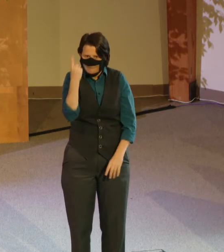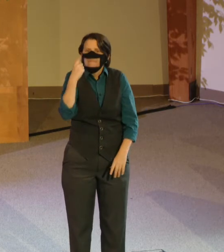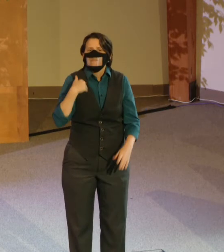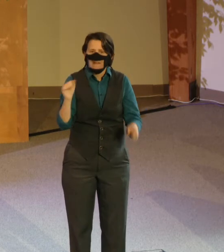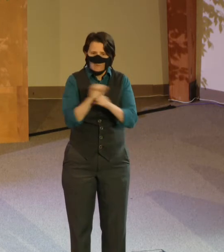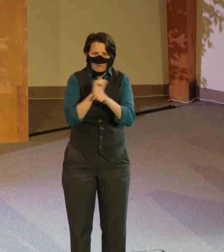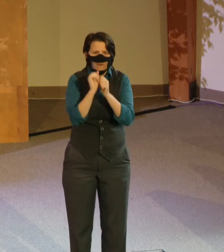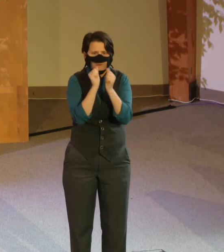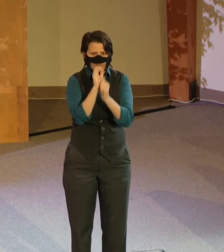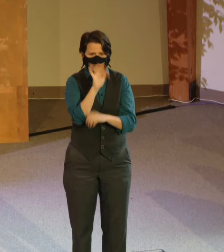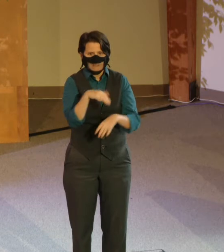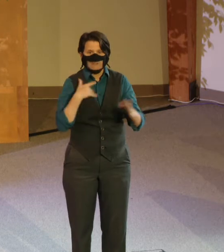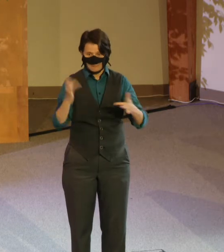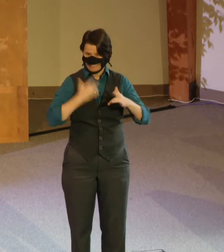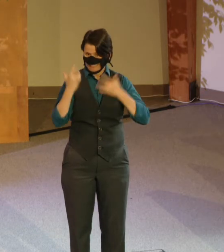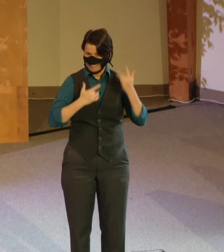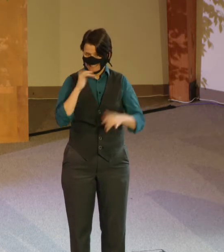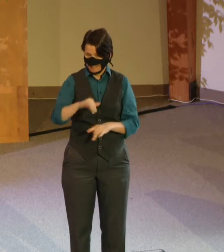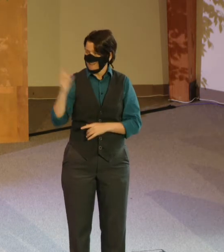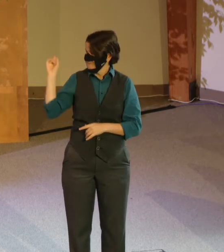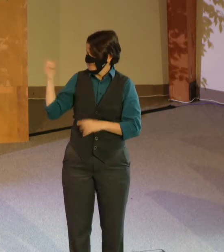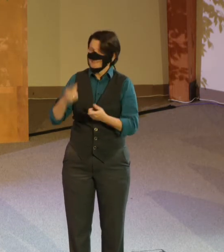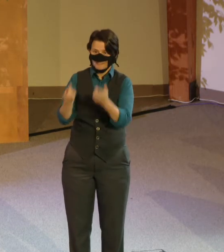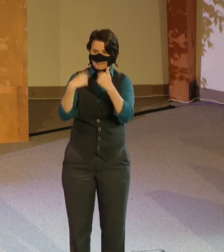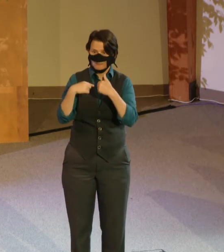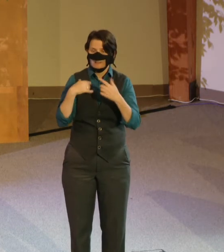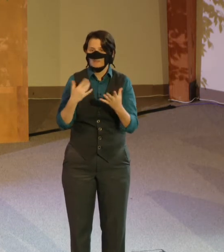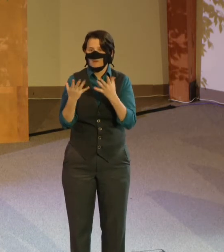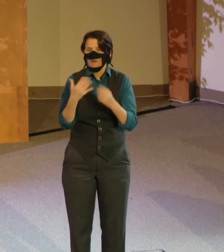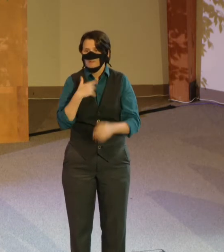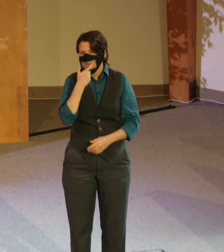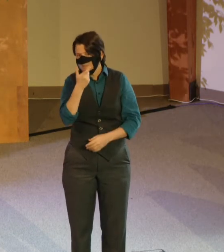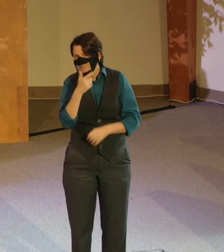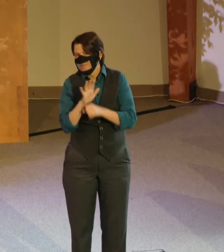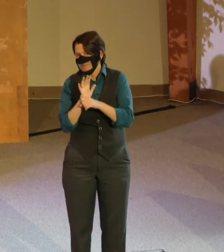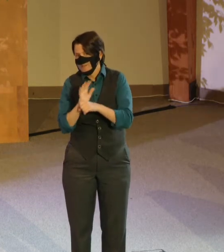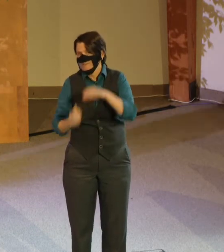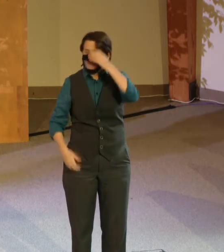so excited that he's coming. And there's a little clip that I'd like you to watch.